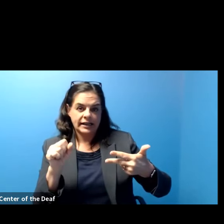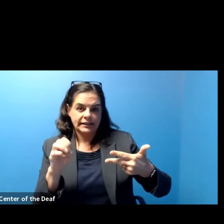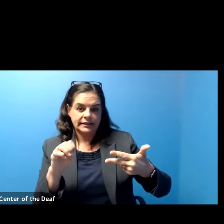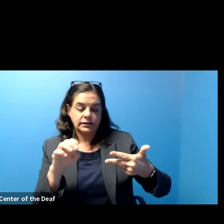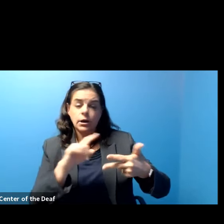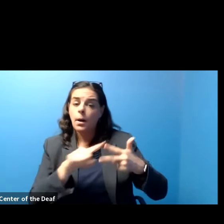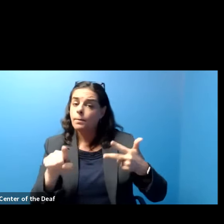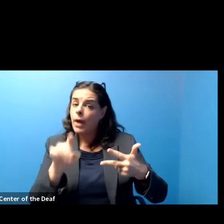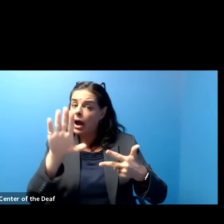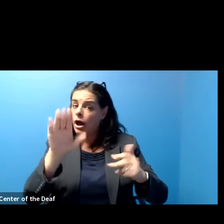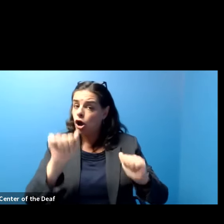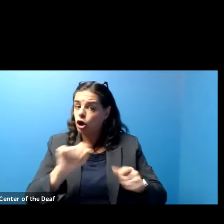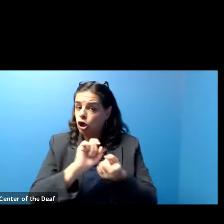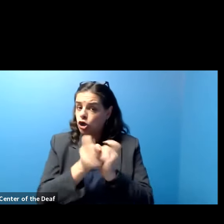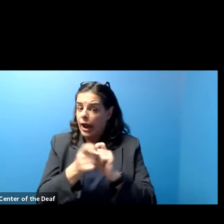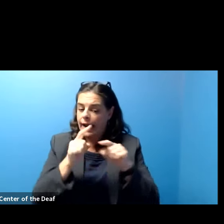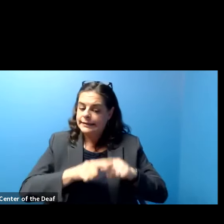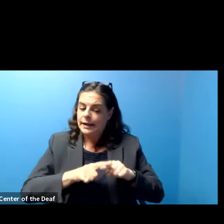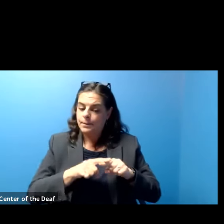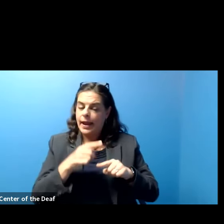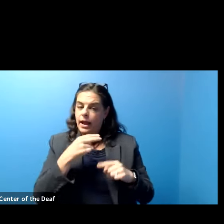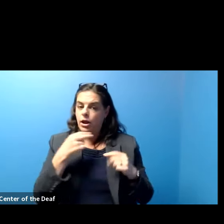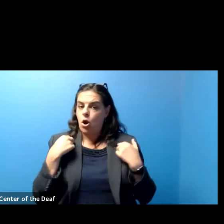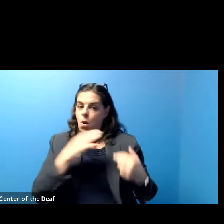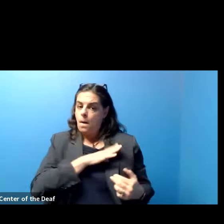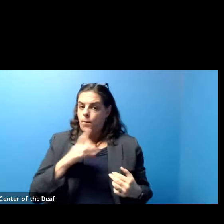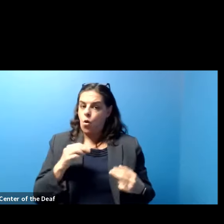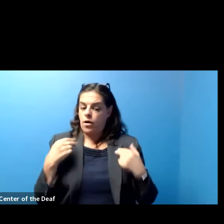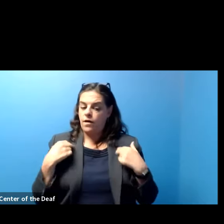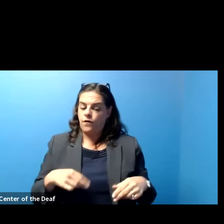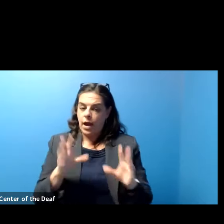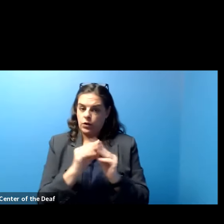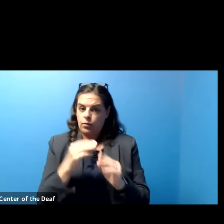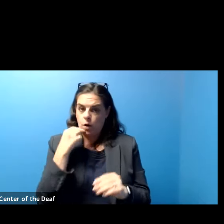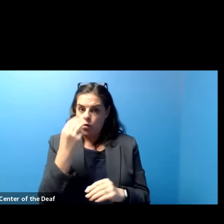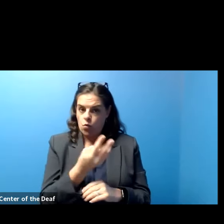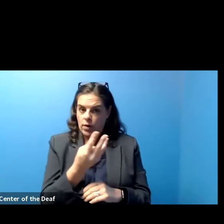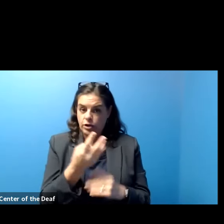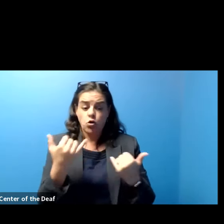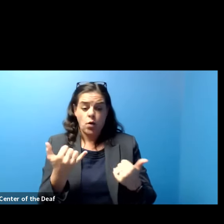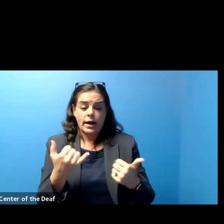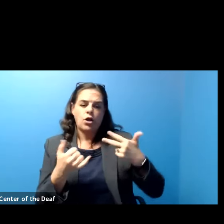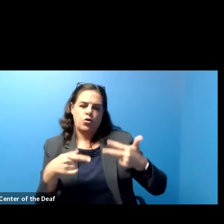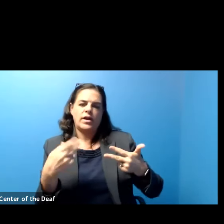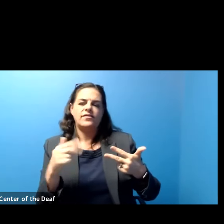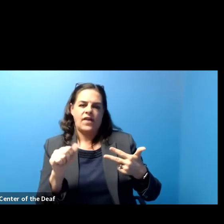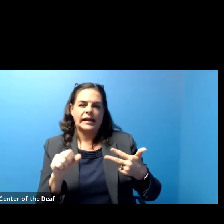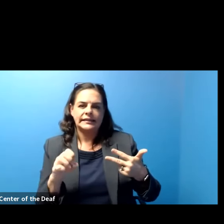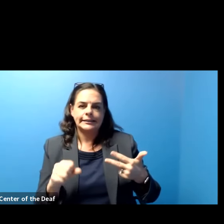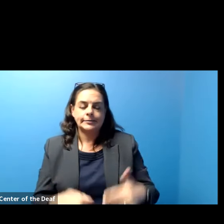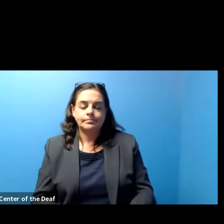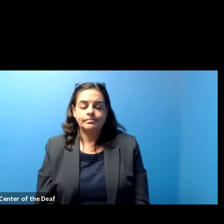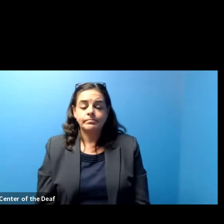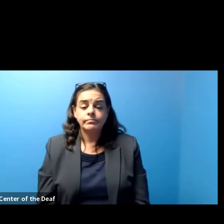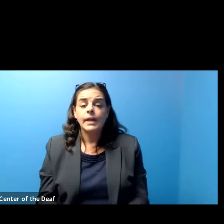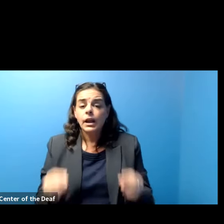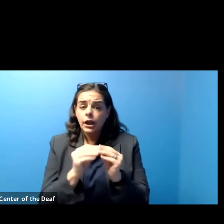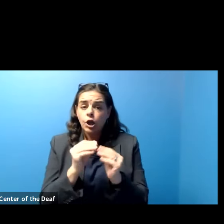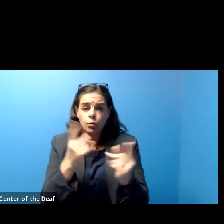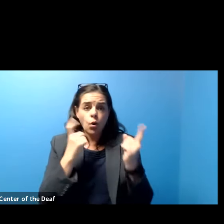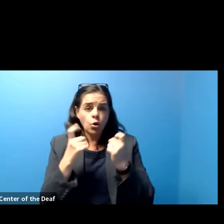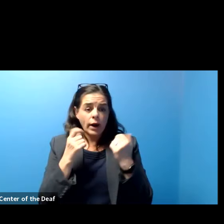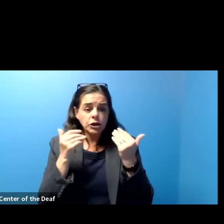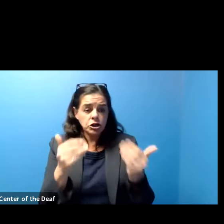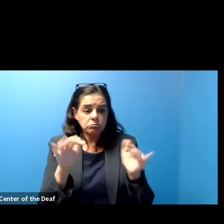that could change after the Board of Health meeting. So right now it has 3 phases. Please submit any additional questions into the